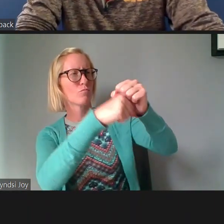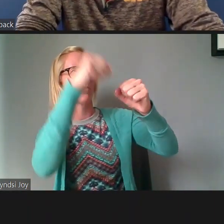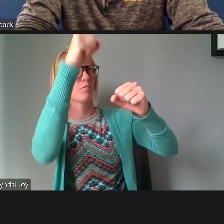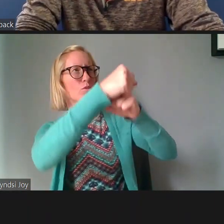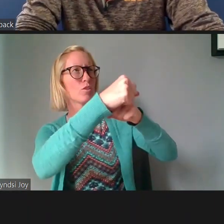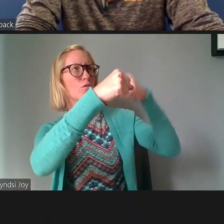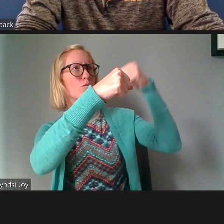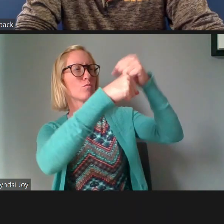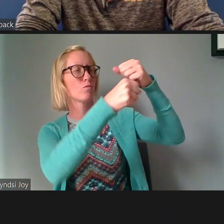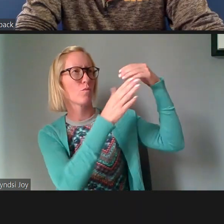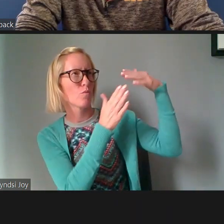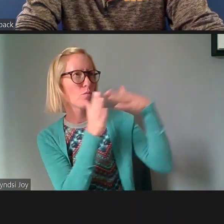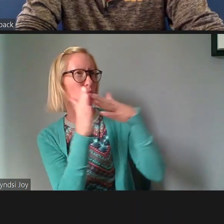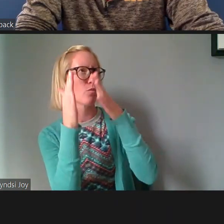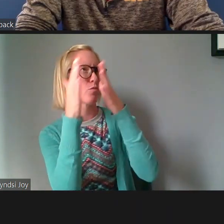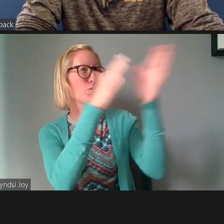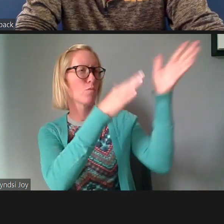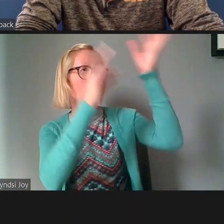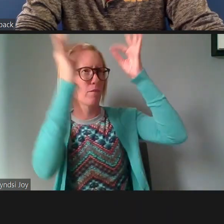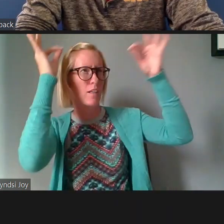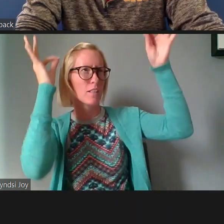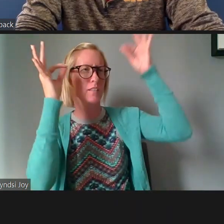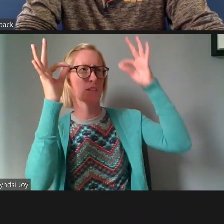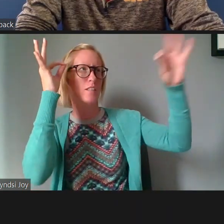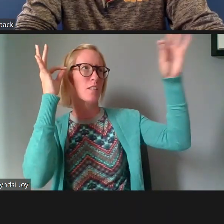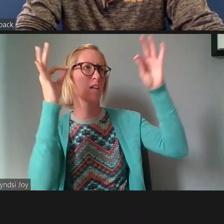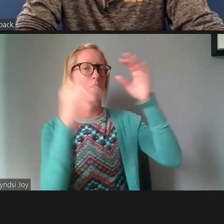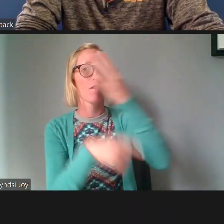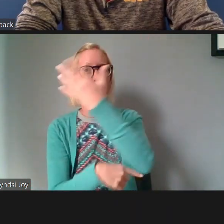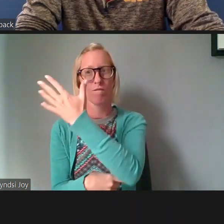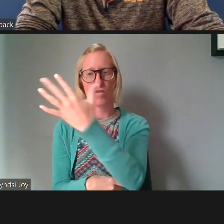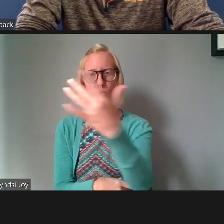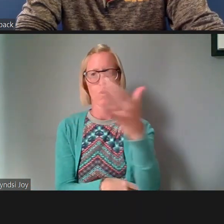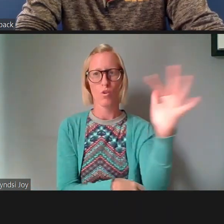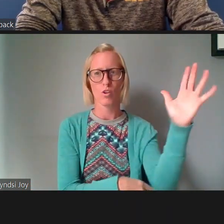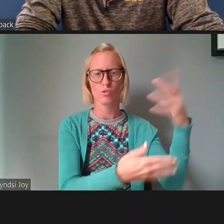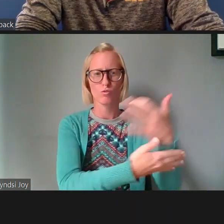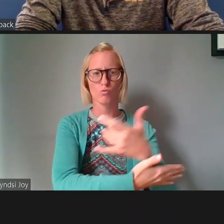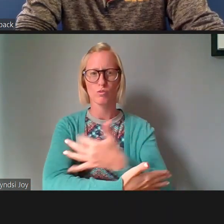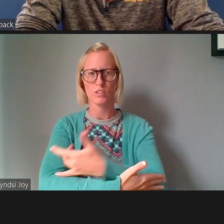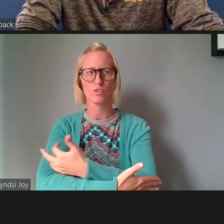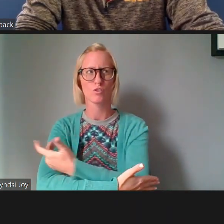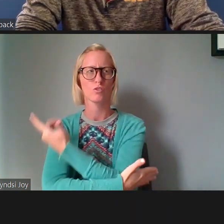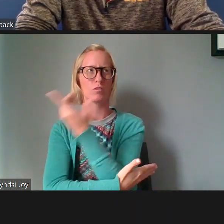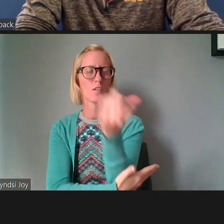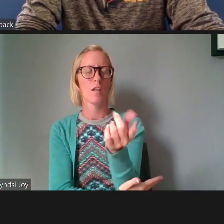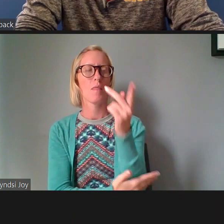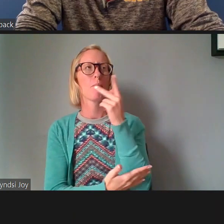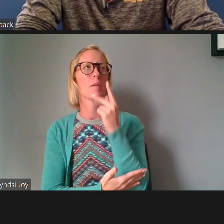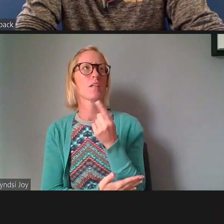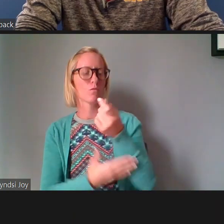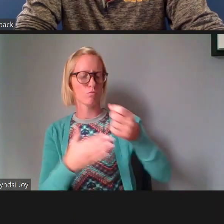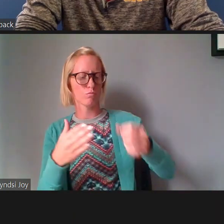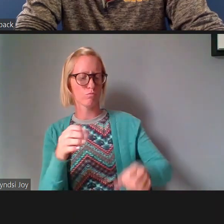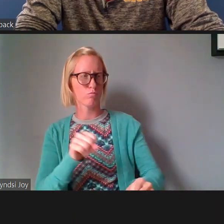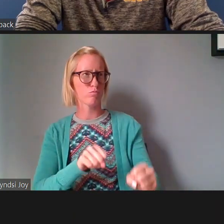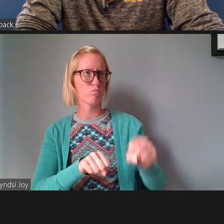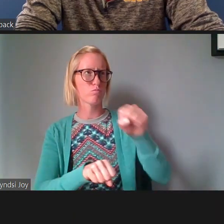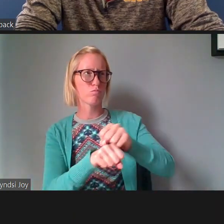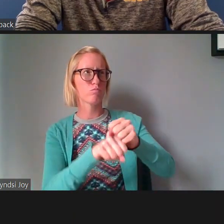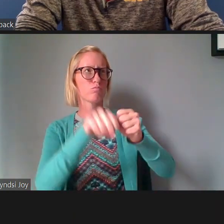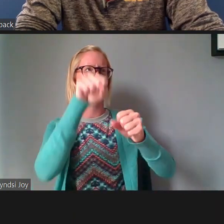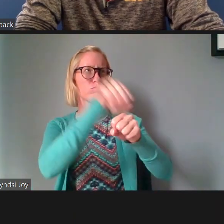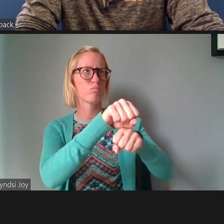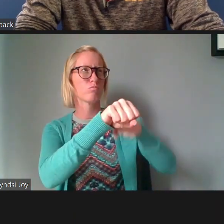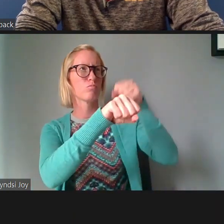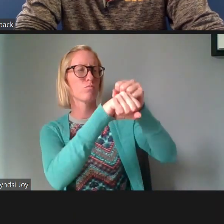looped fantasy of the forest creepers. Where the pink cliffs rose out of the ground, there were often narrow tracks winding